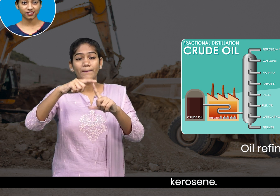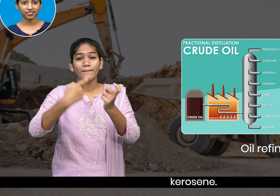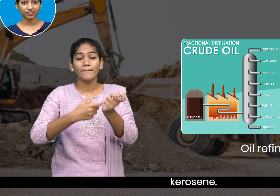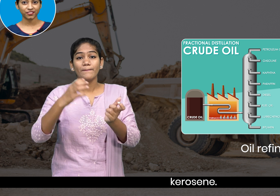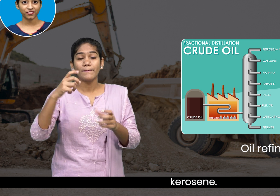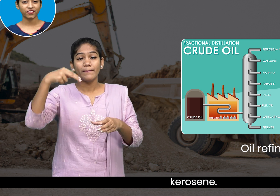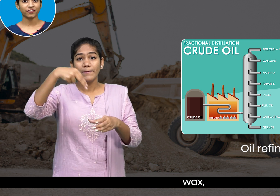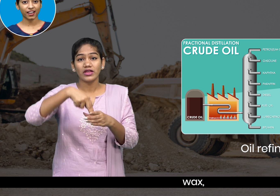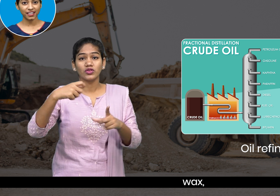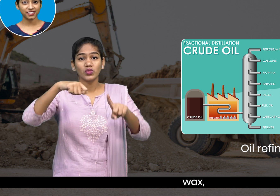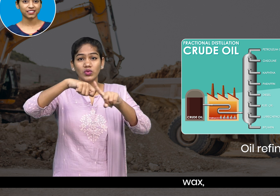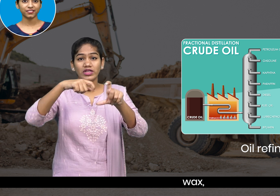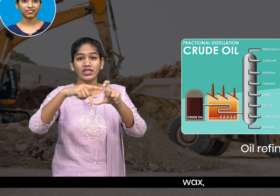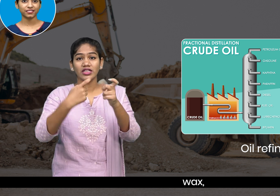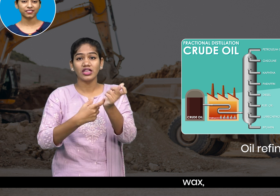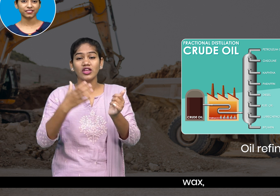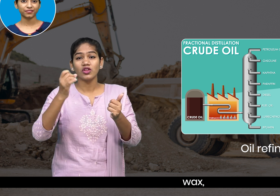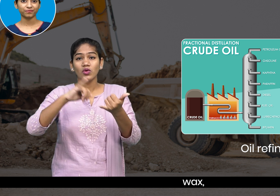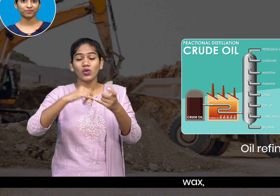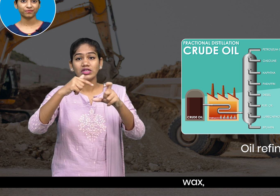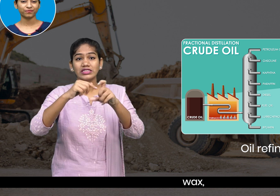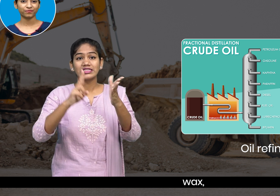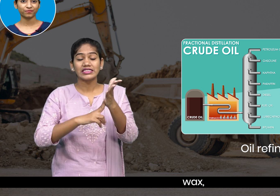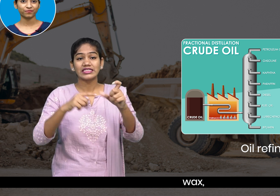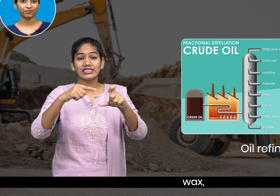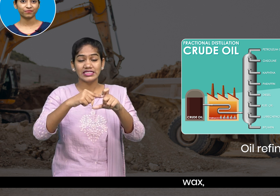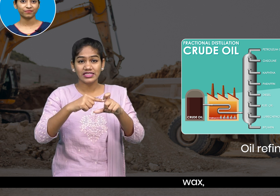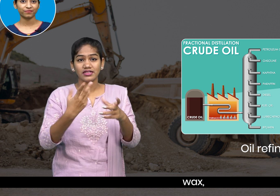kerosene, wax,